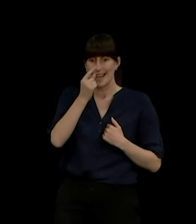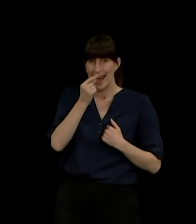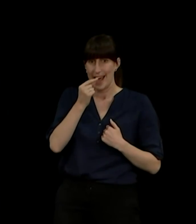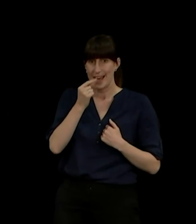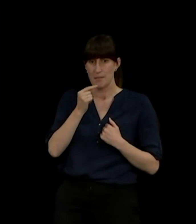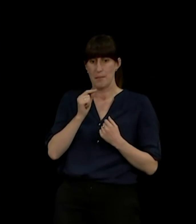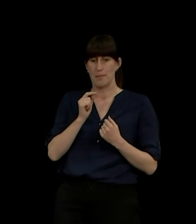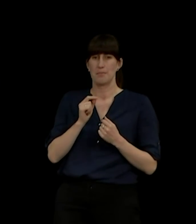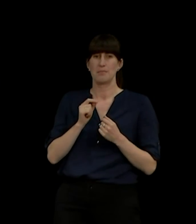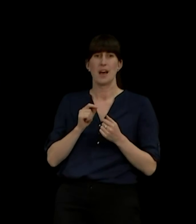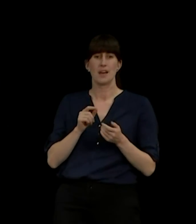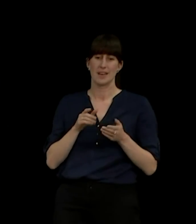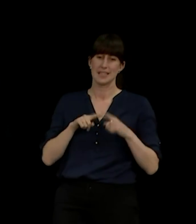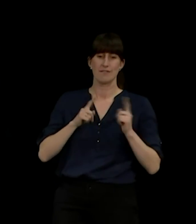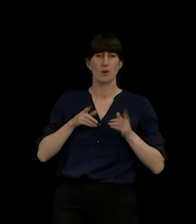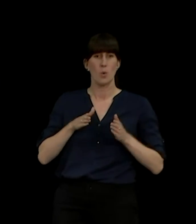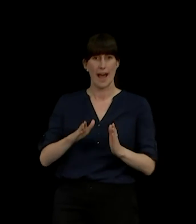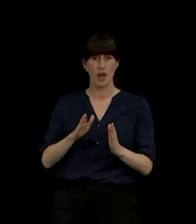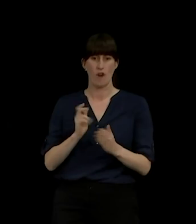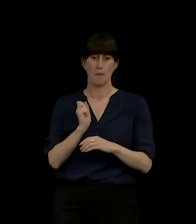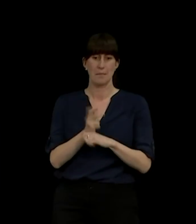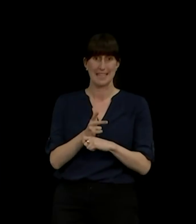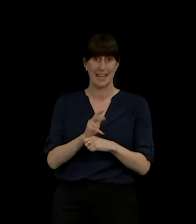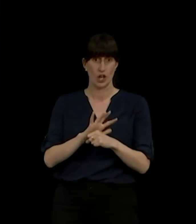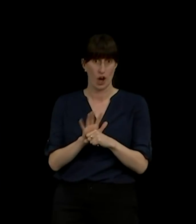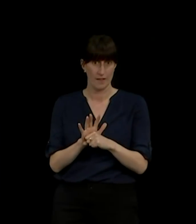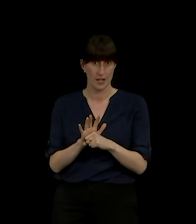our hands. So as we all look ahead and we think about